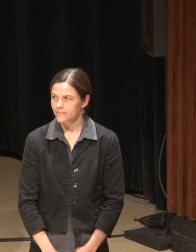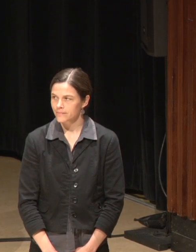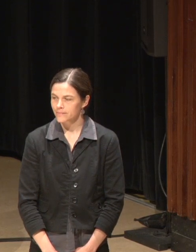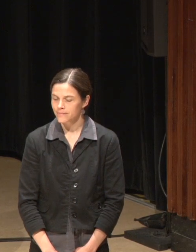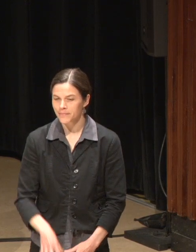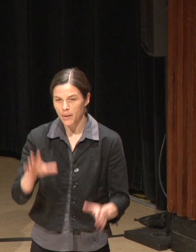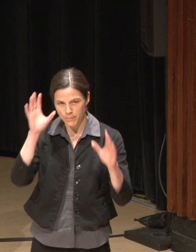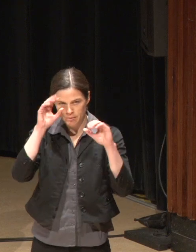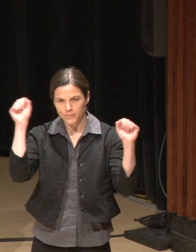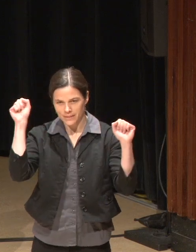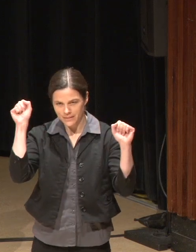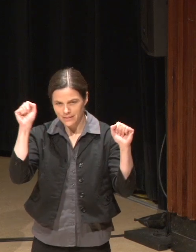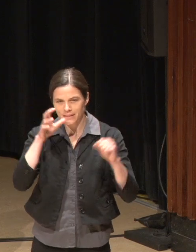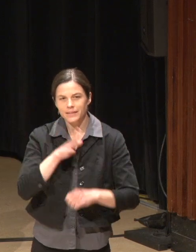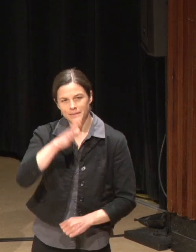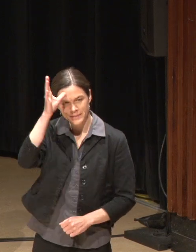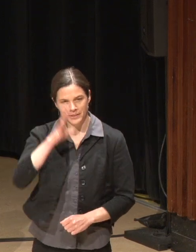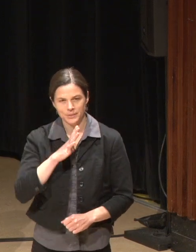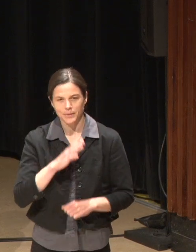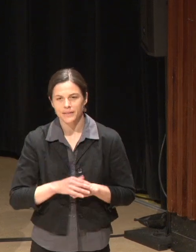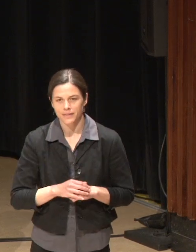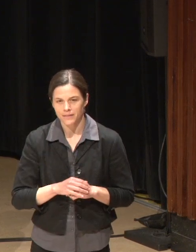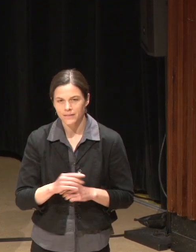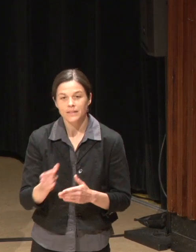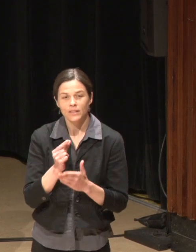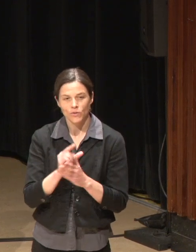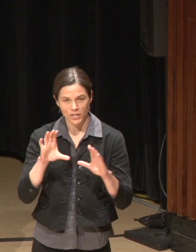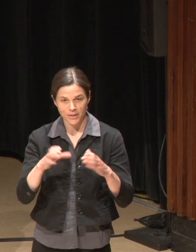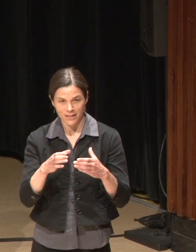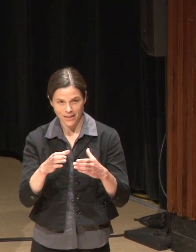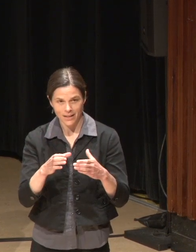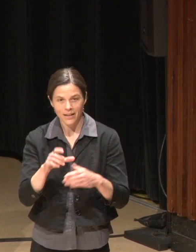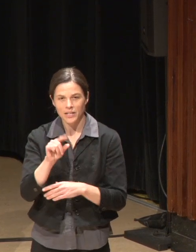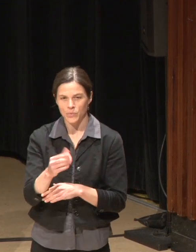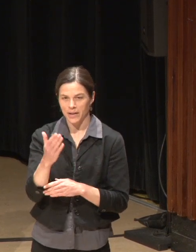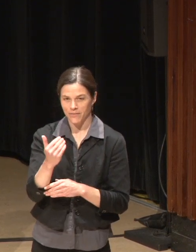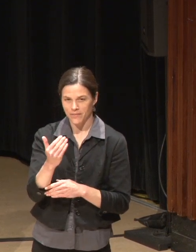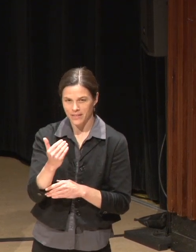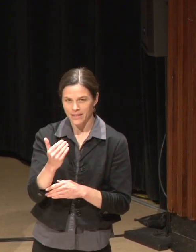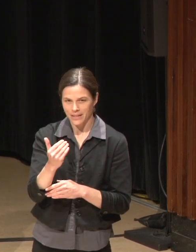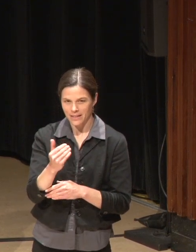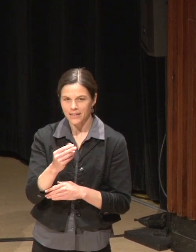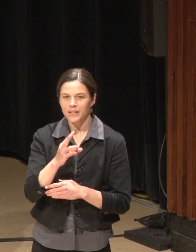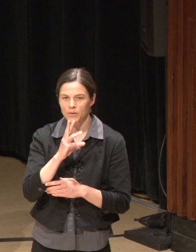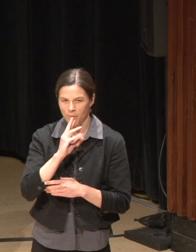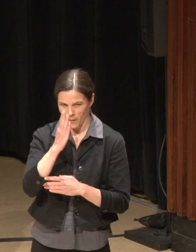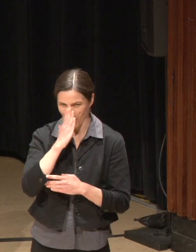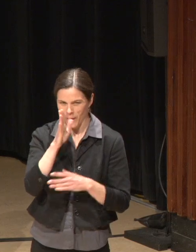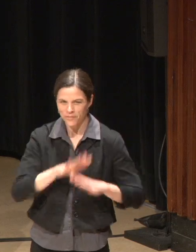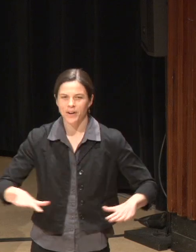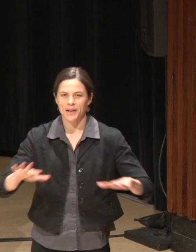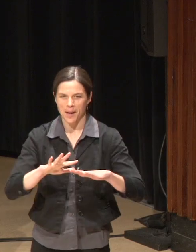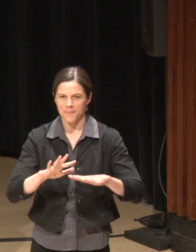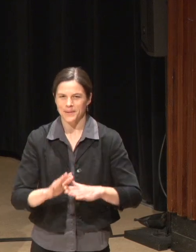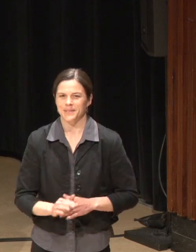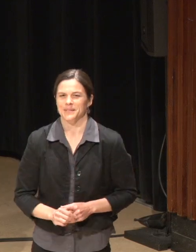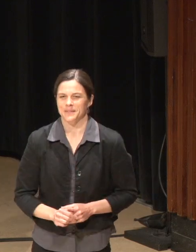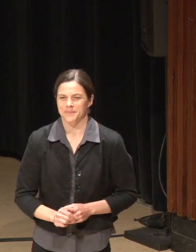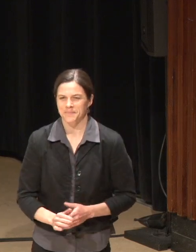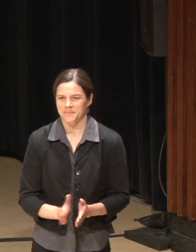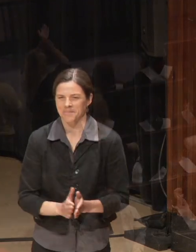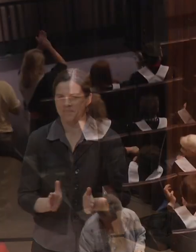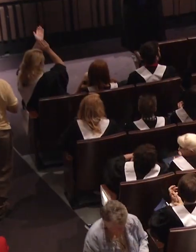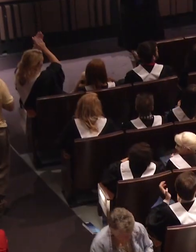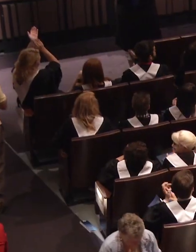Mr. President, ladies and gentlemen, the graduating class of 2015 Waterfront Campus.